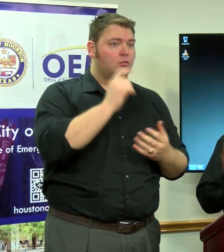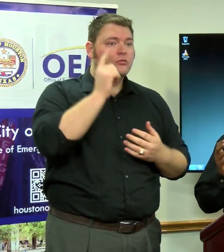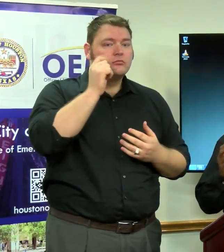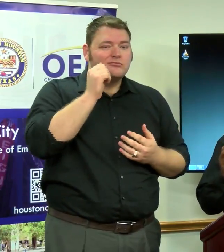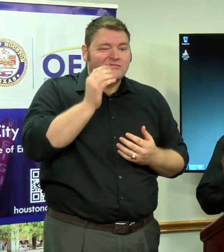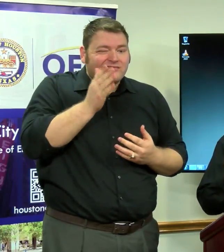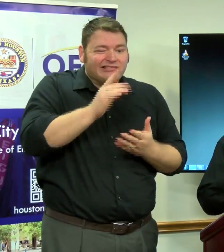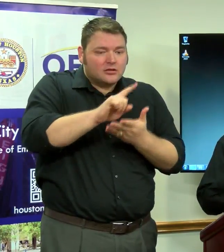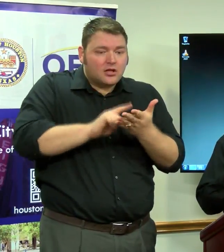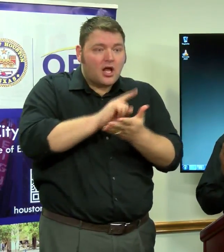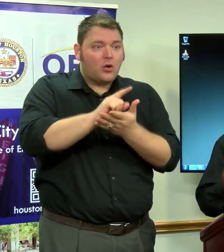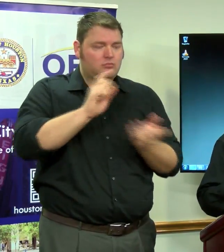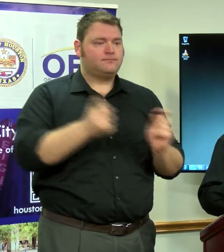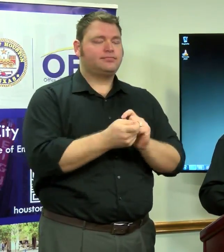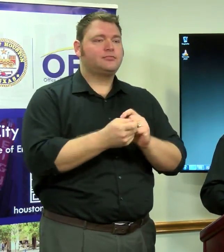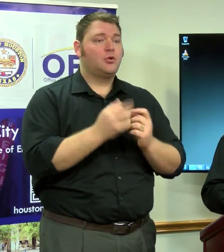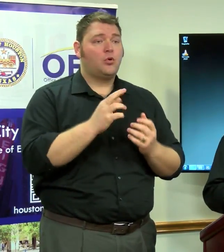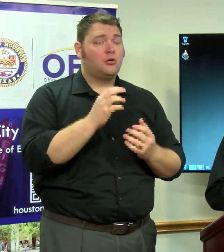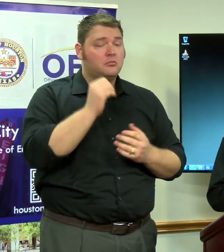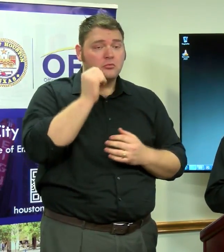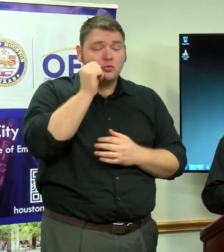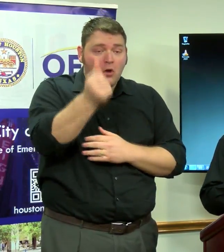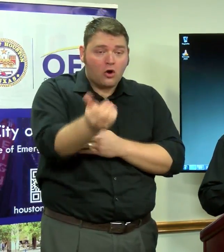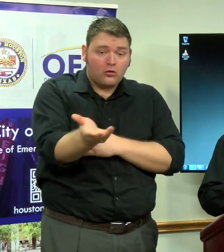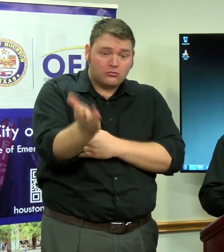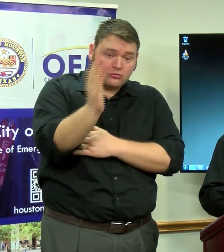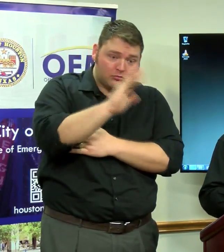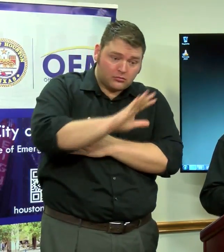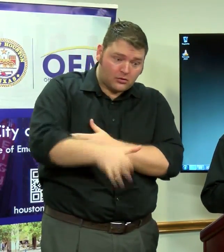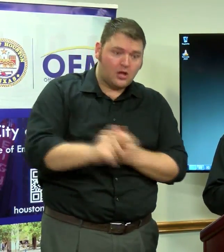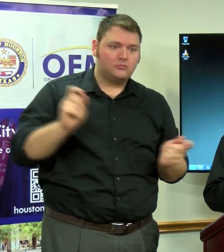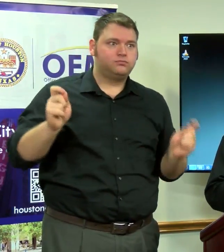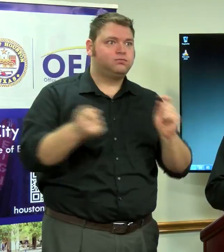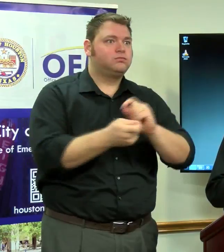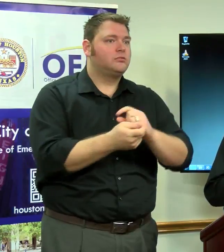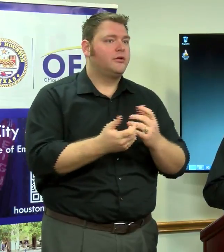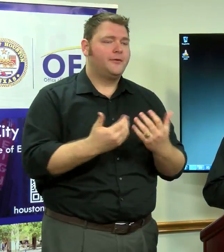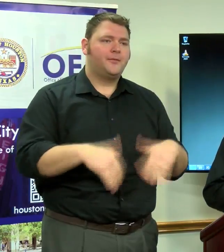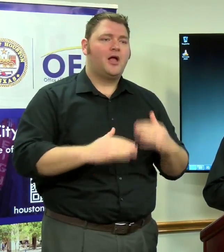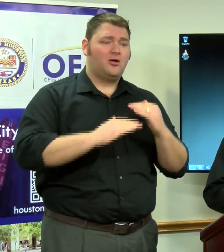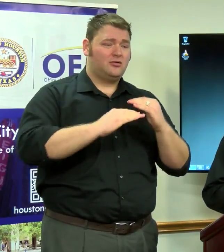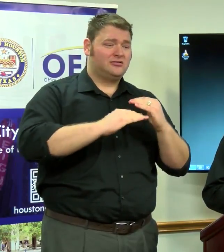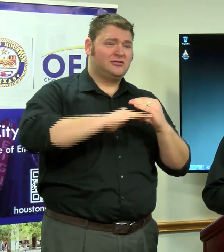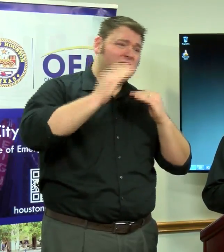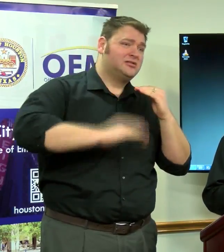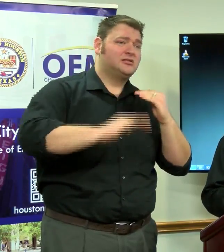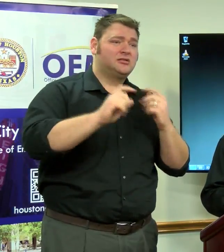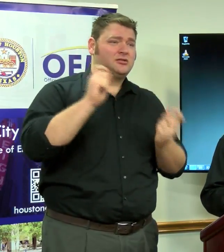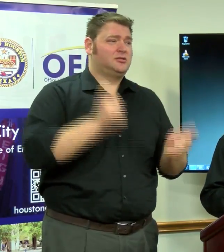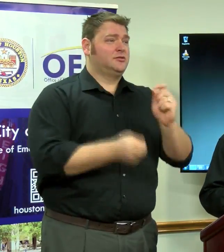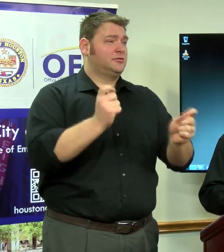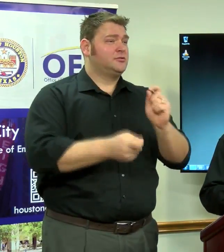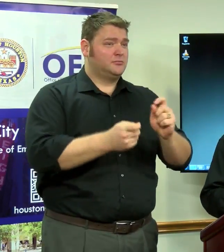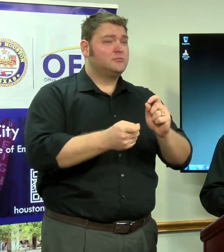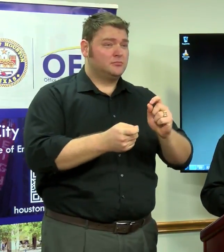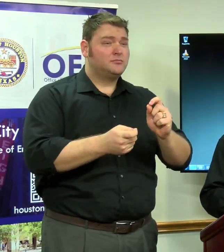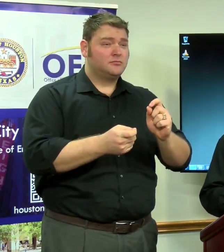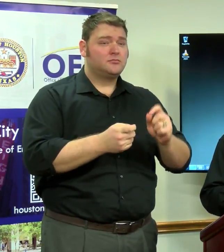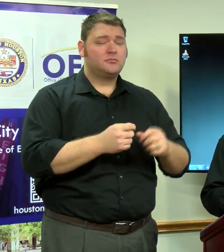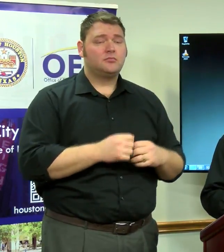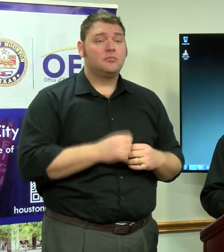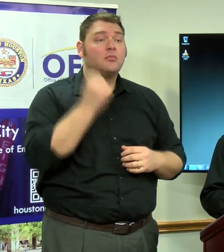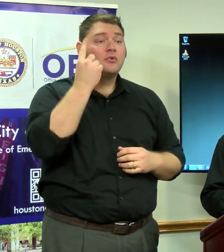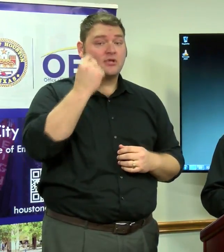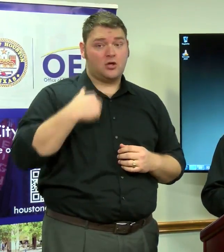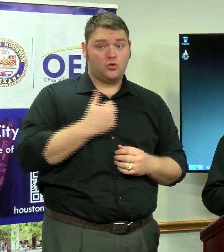literally by the day. It's very dynamic. But as we get information, what I will tell you is that we will provide